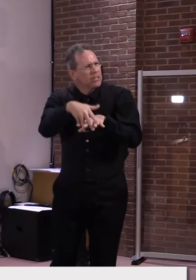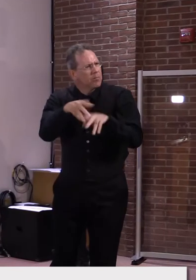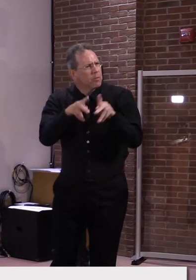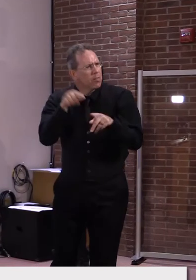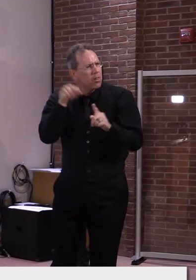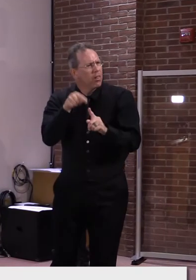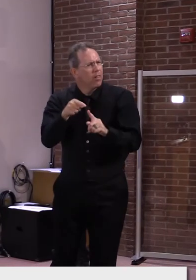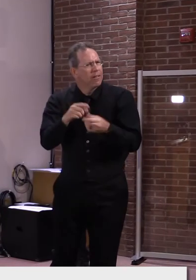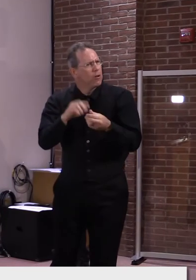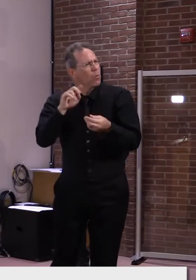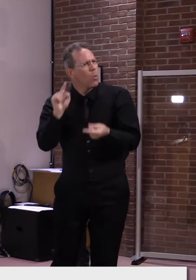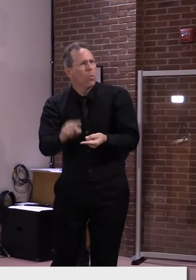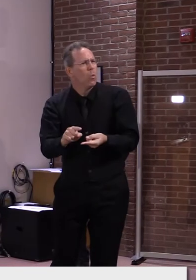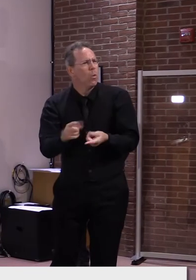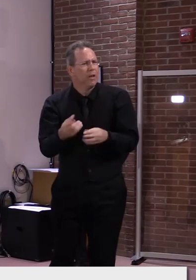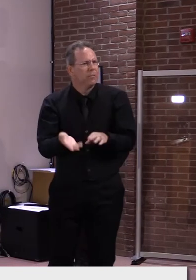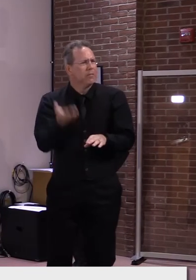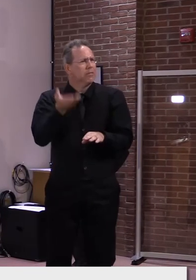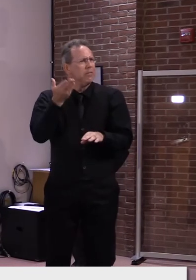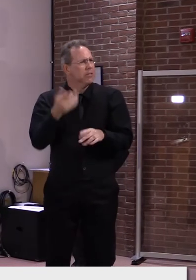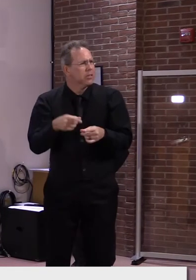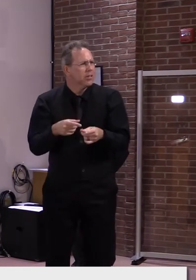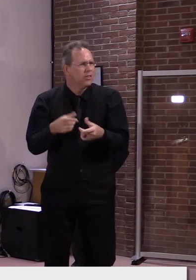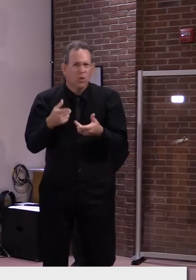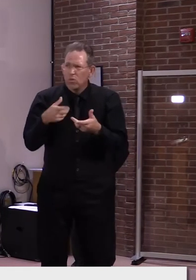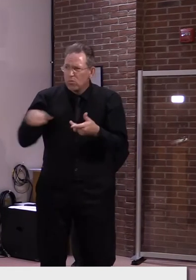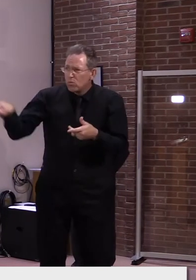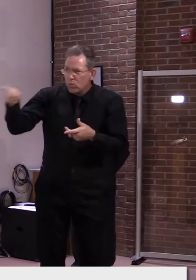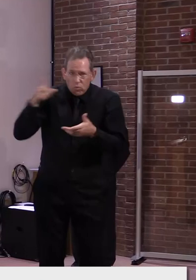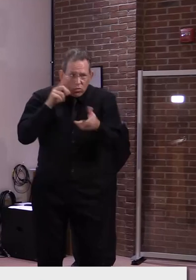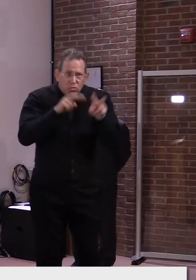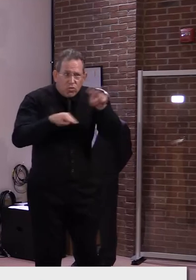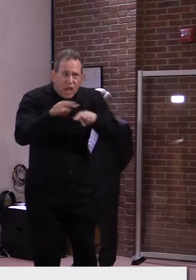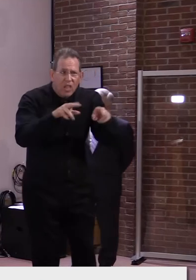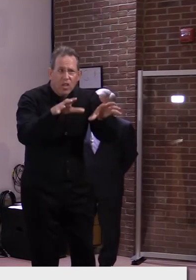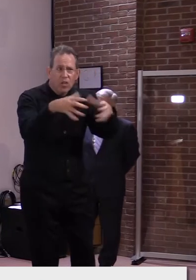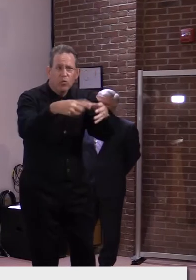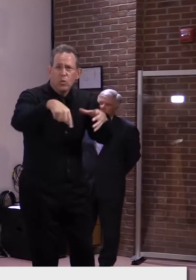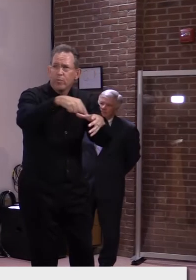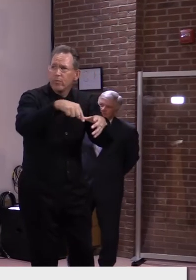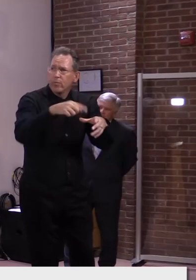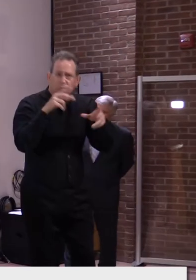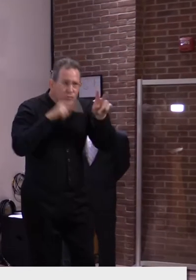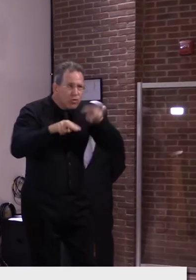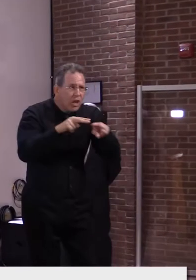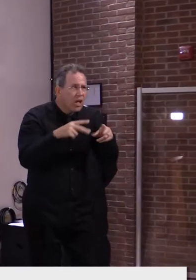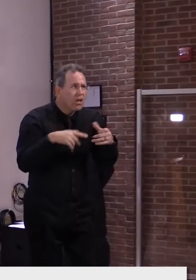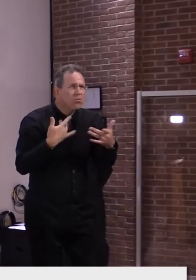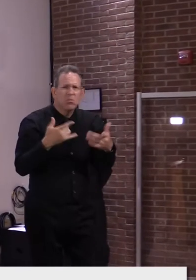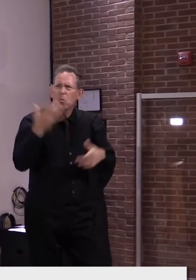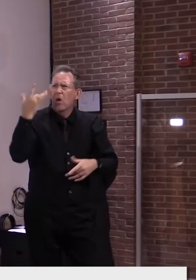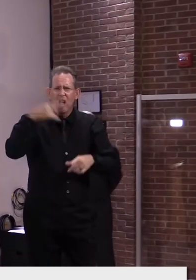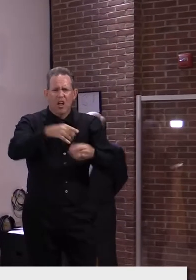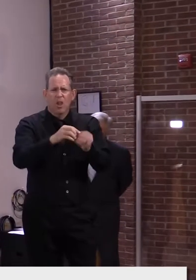you guys kind of tracking this number and looking into why that Native American vaccination rate is so low?